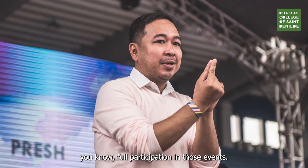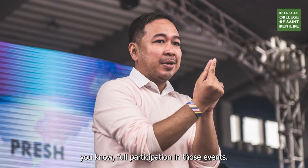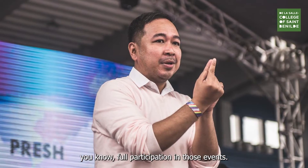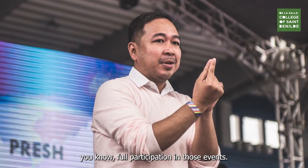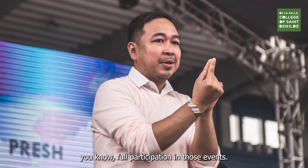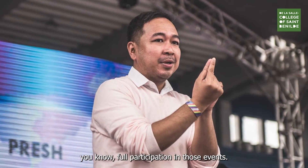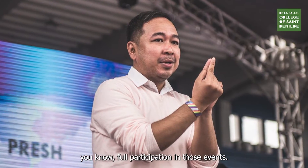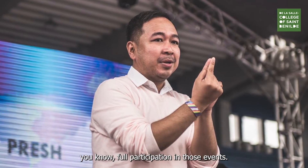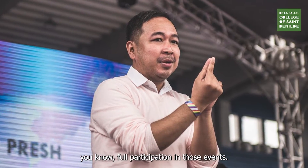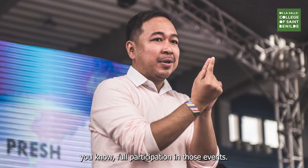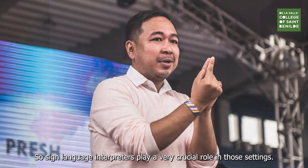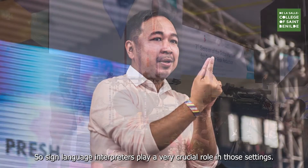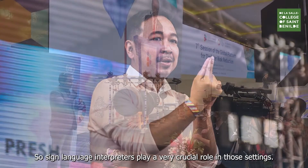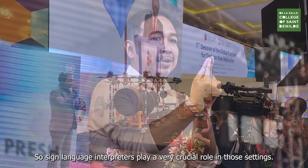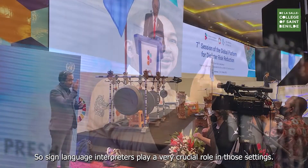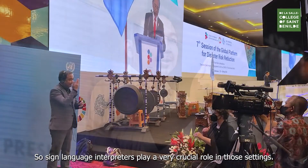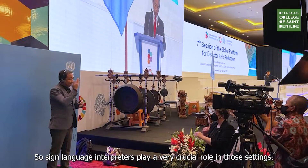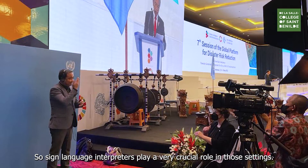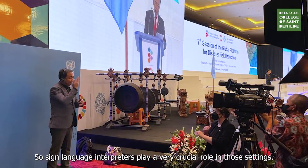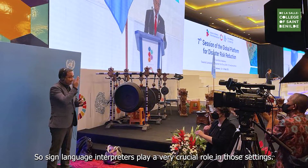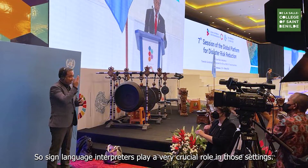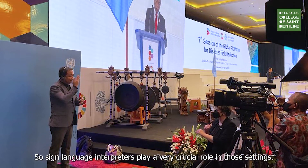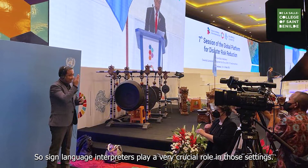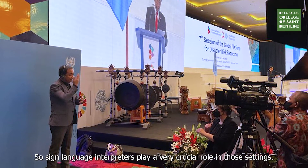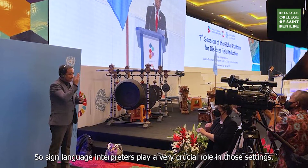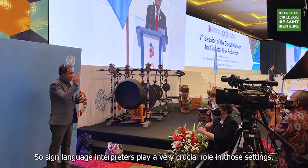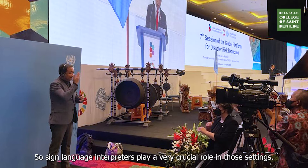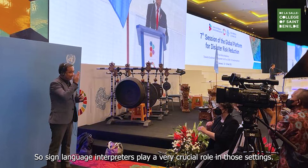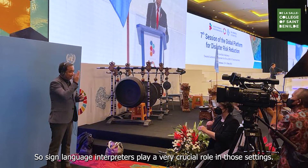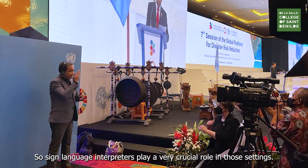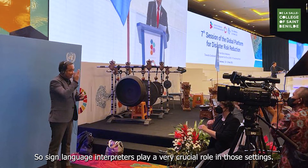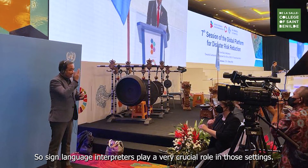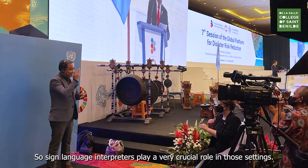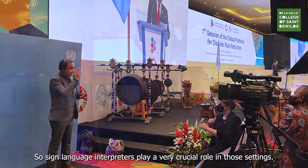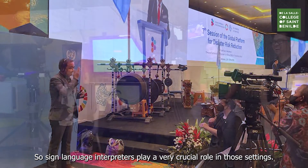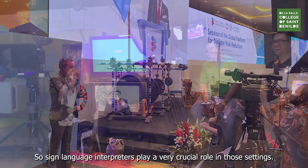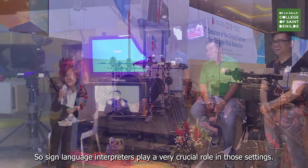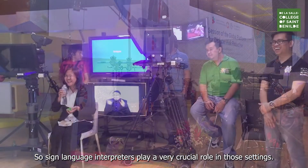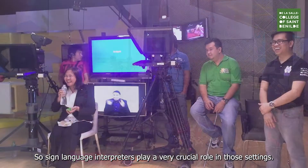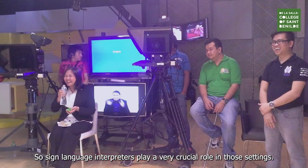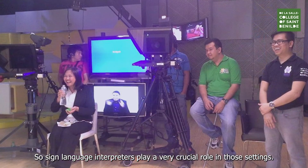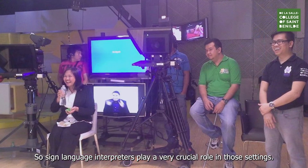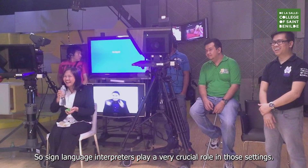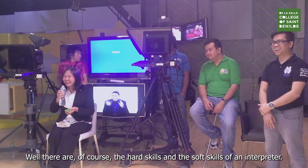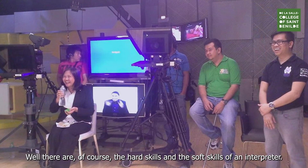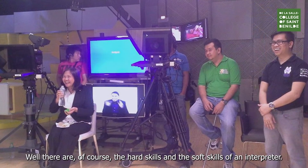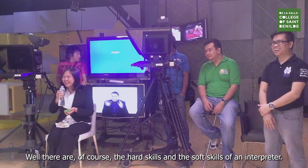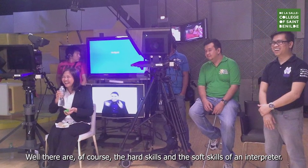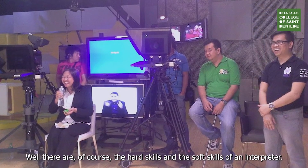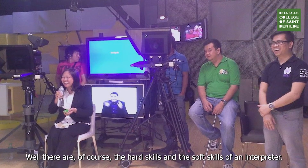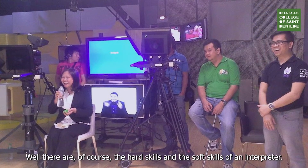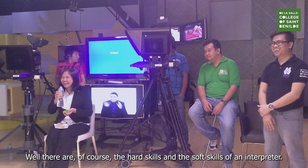full participation in those events. So sign language interpreters play a very crucial role in those settings. But